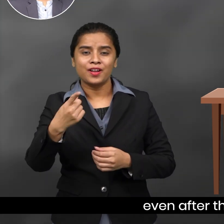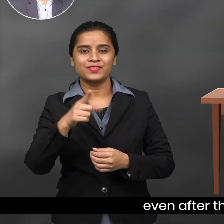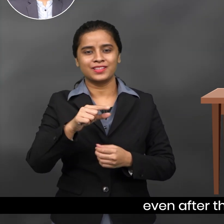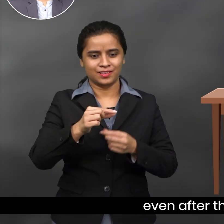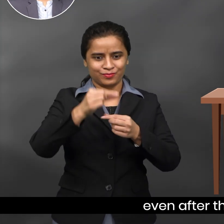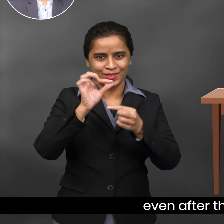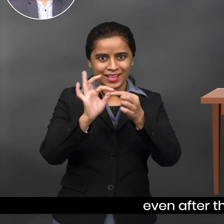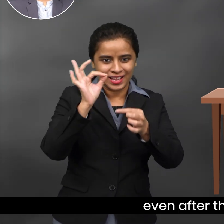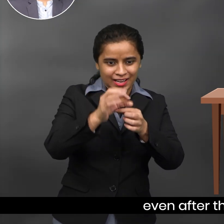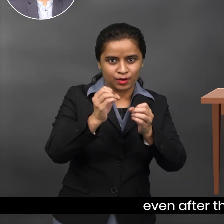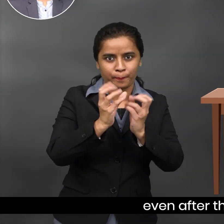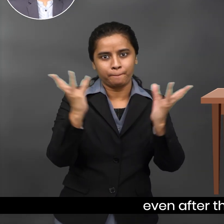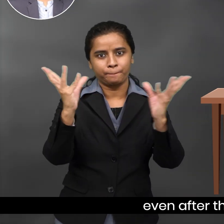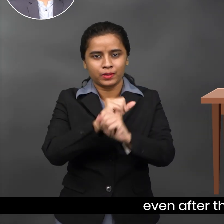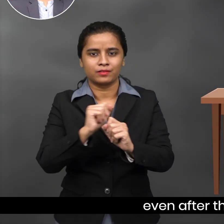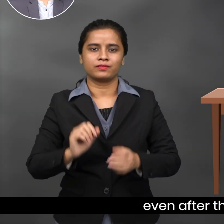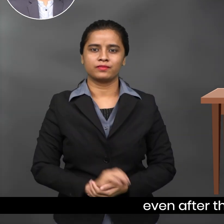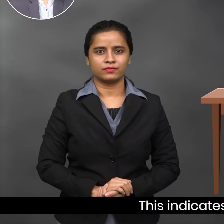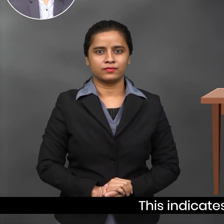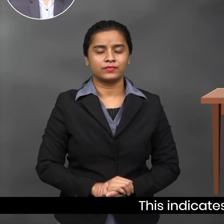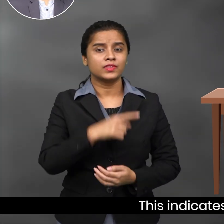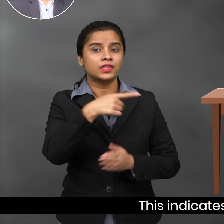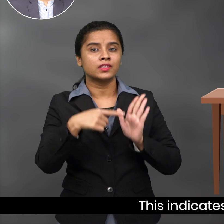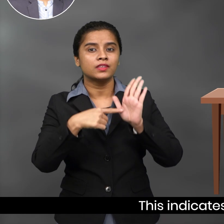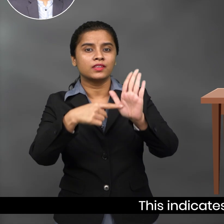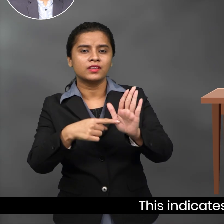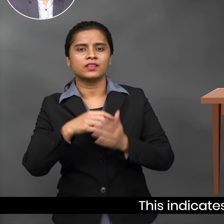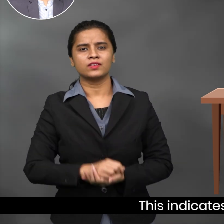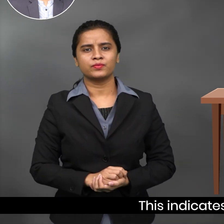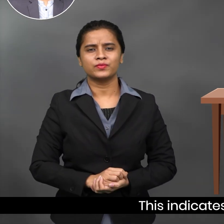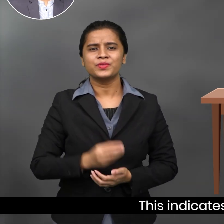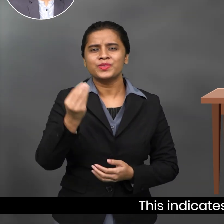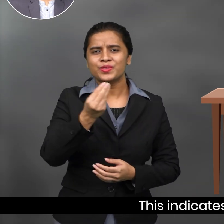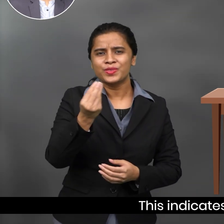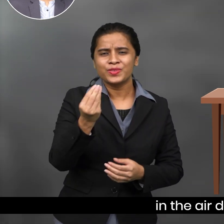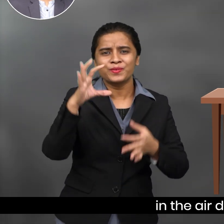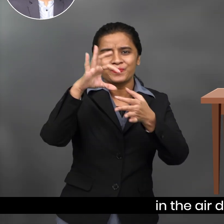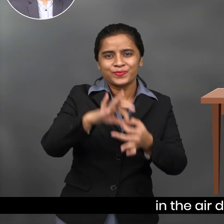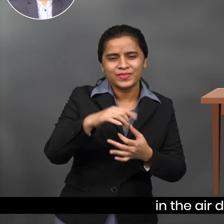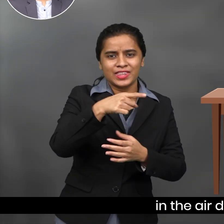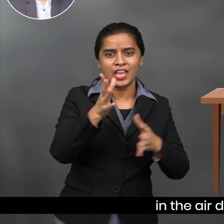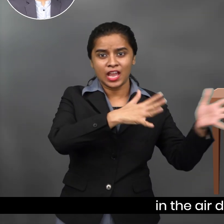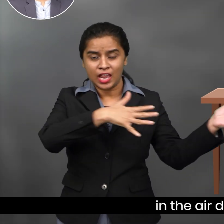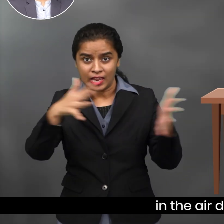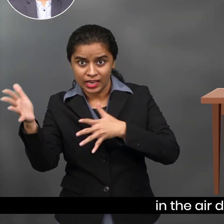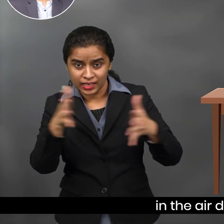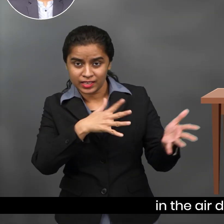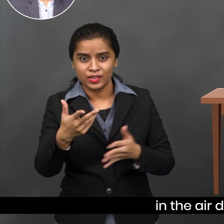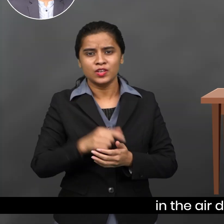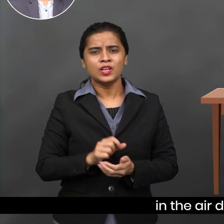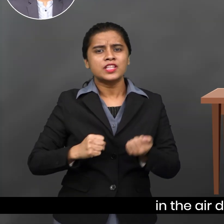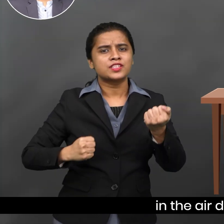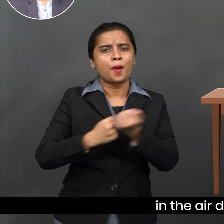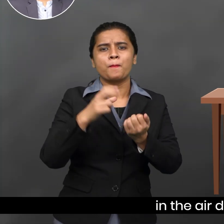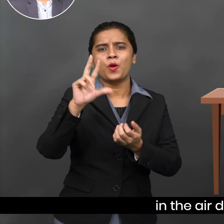after the candle has blown out. This indicates that some components in the air do not